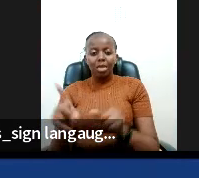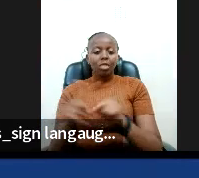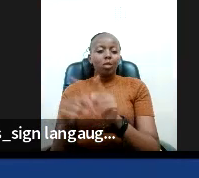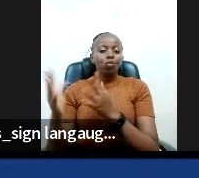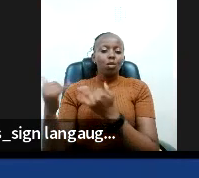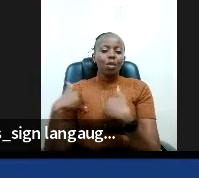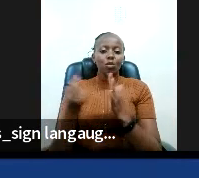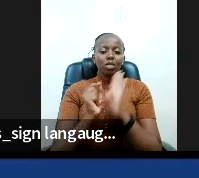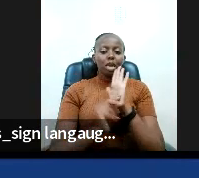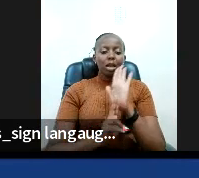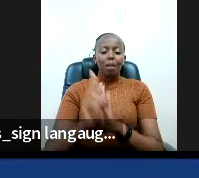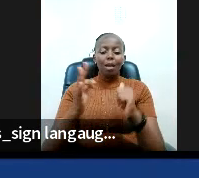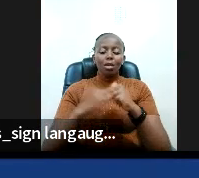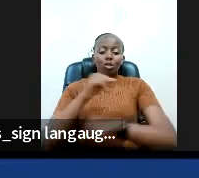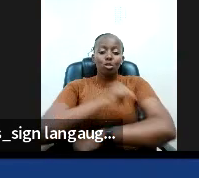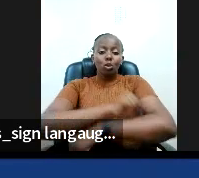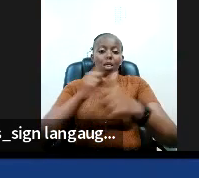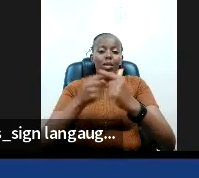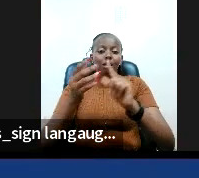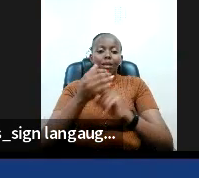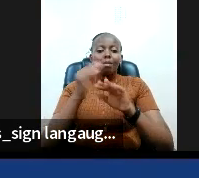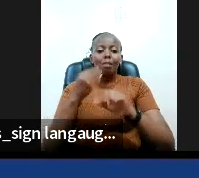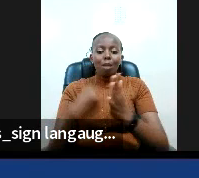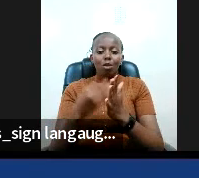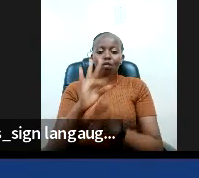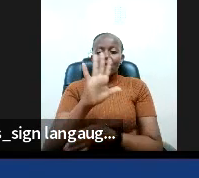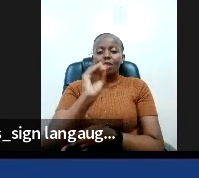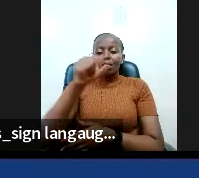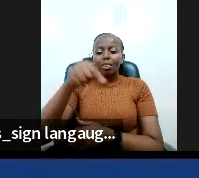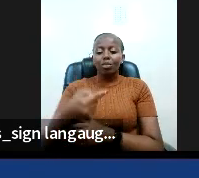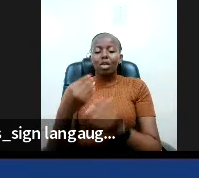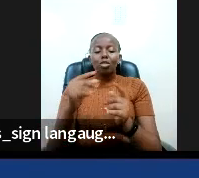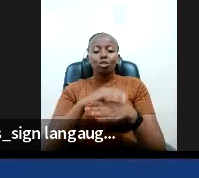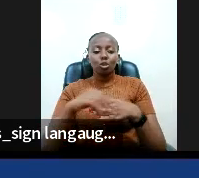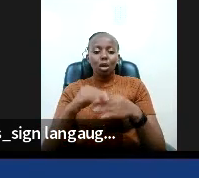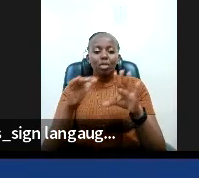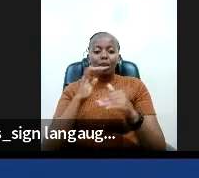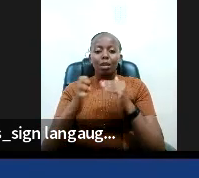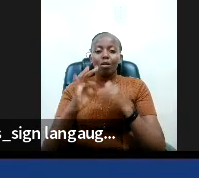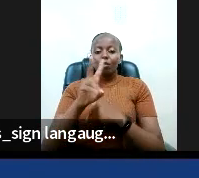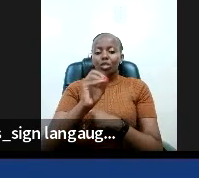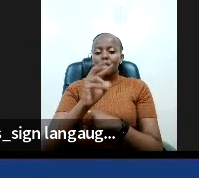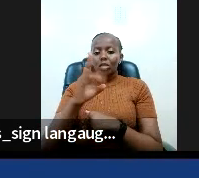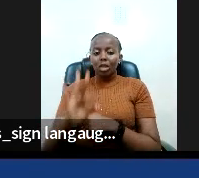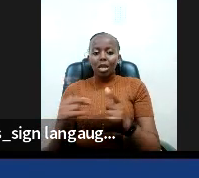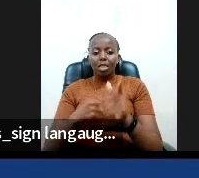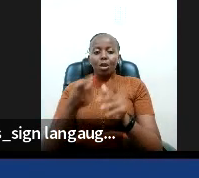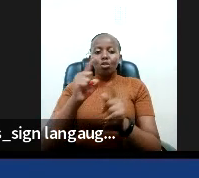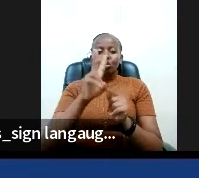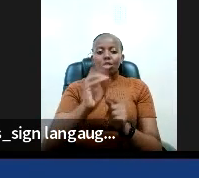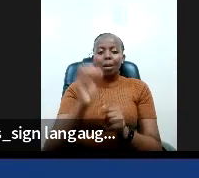up 8 schools and generate revenues of $50,000 by end of 2023 and grow it by 20% by